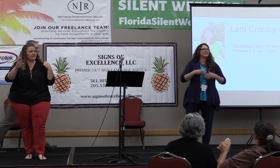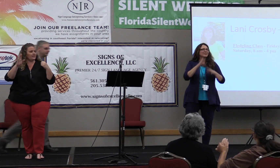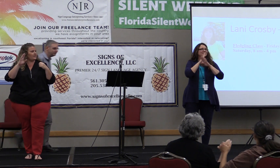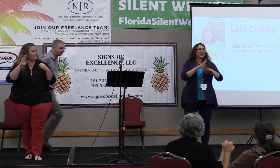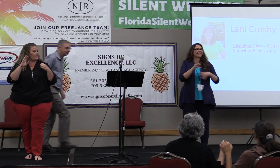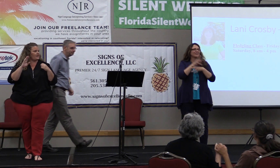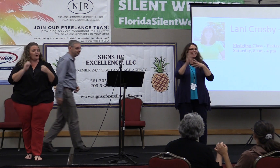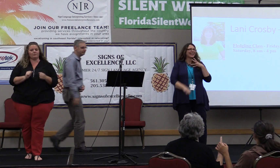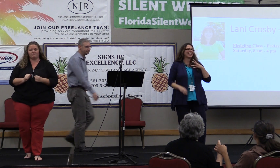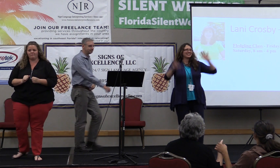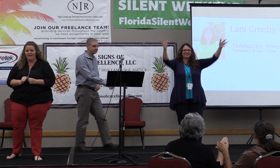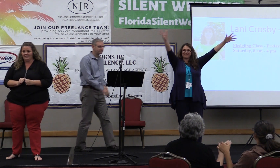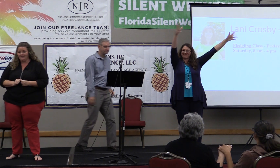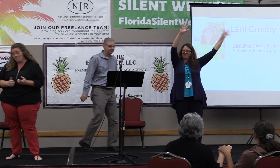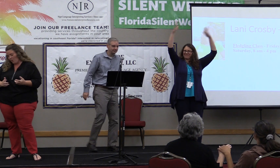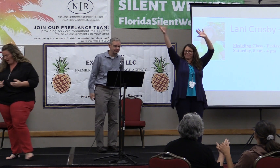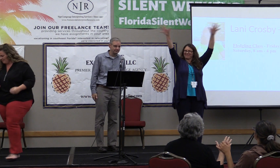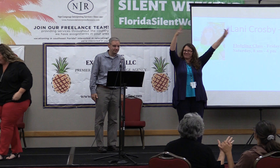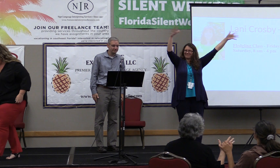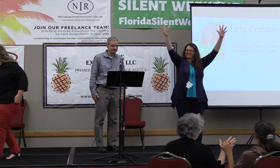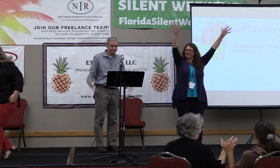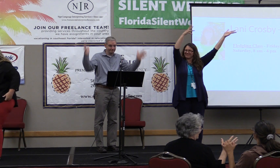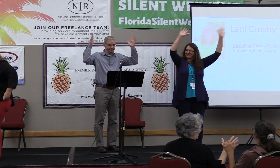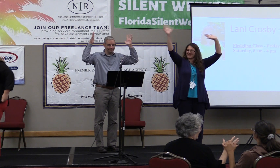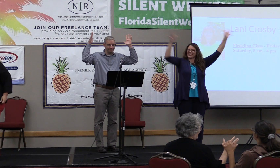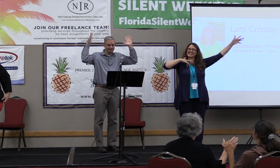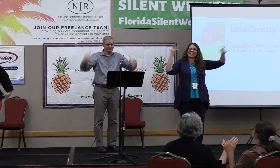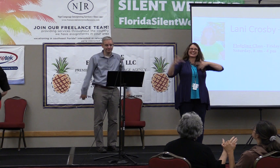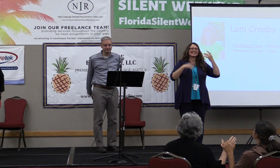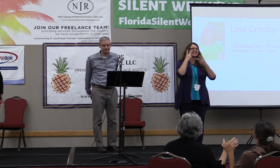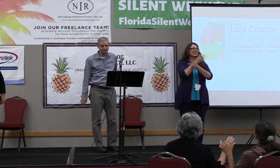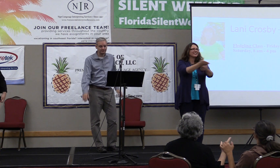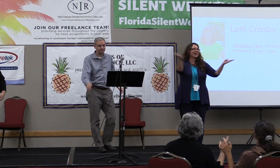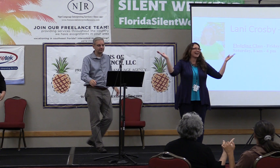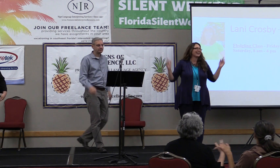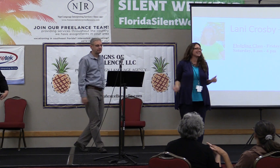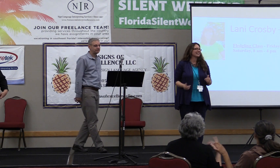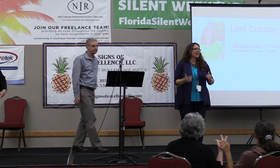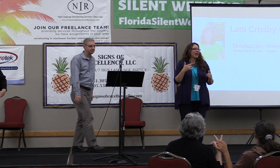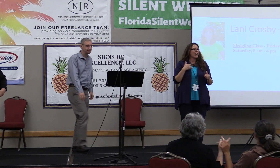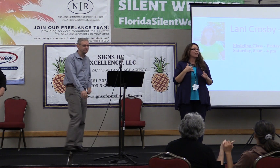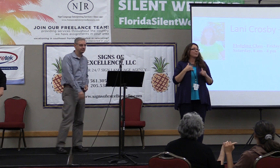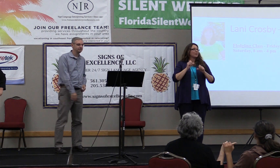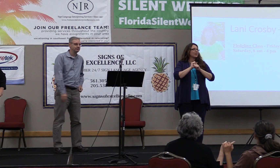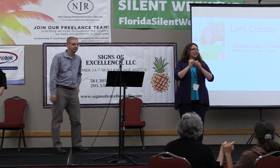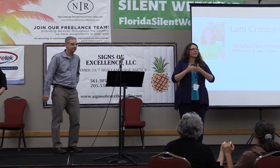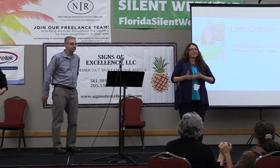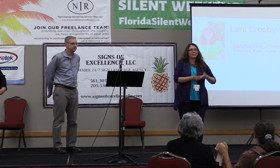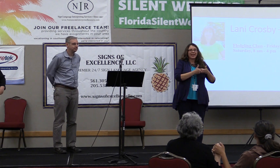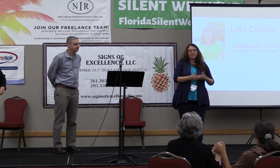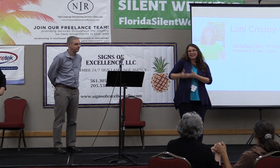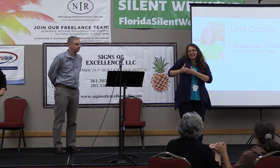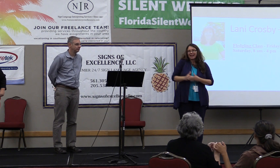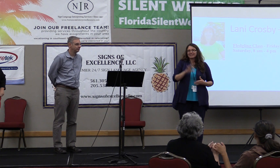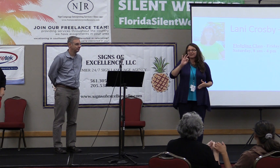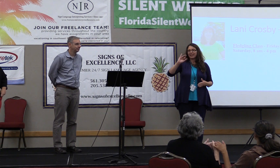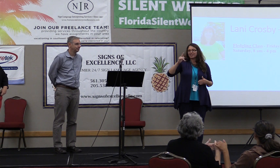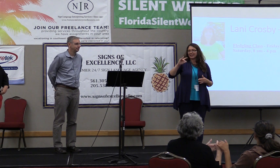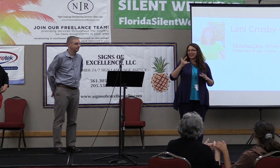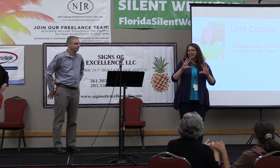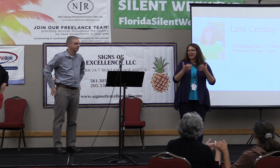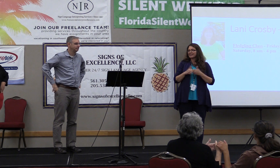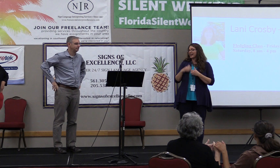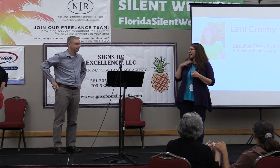Hello, welcome to Silent Weekend. So excited to see you guys. I will be working with the baby class,